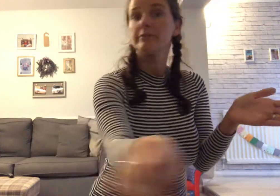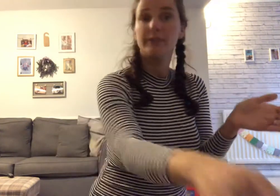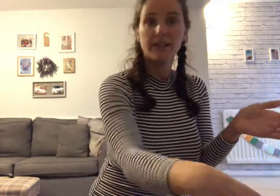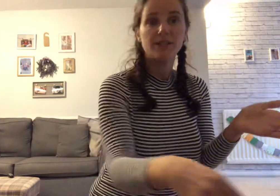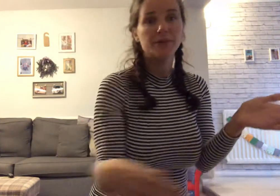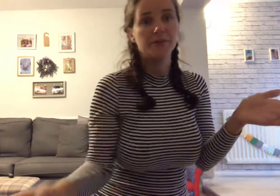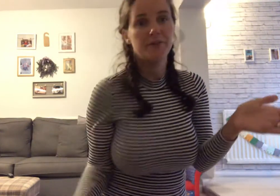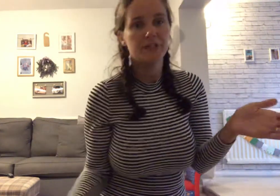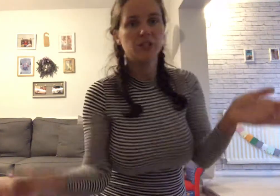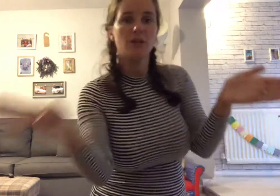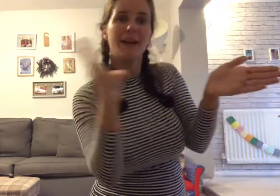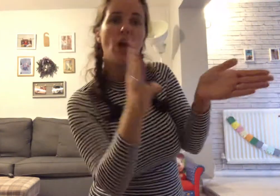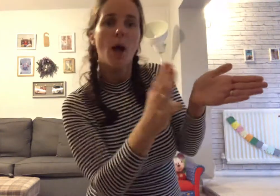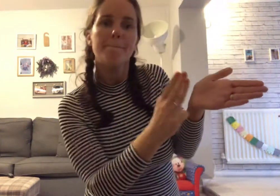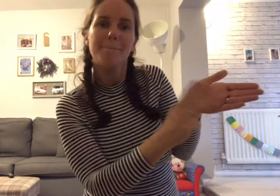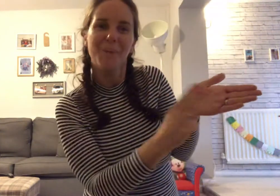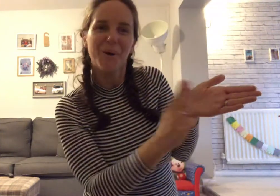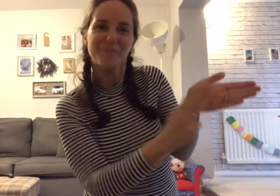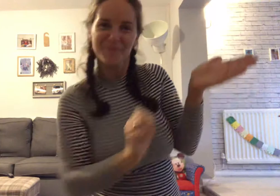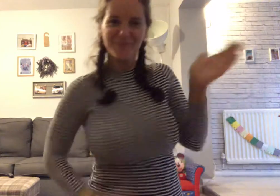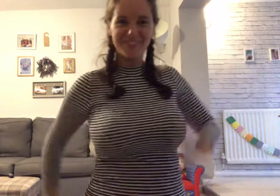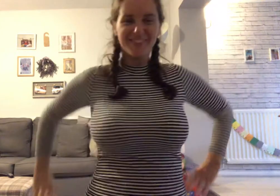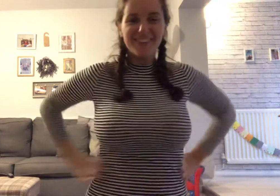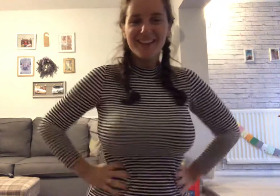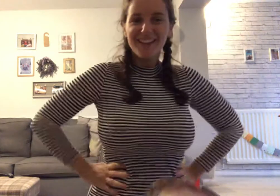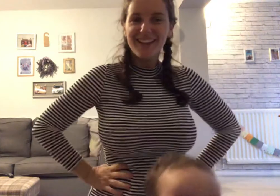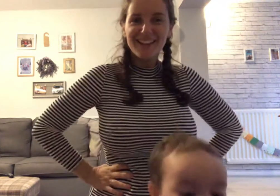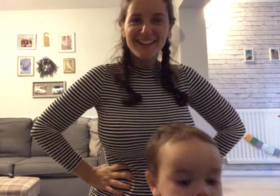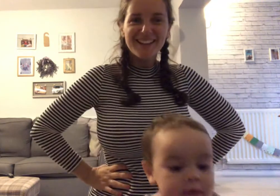Get told off if I don't turn the page. Mum.